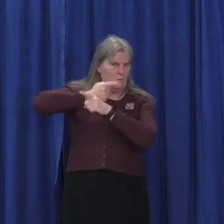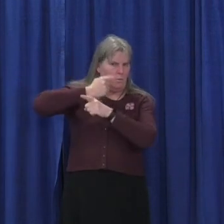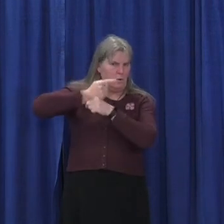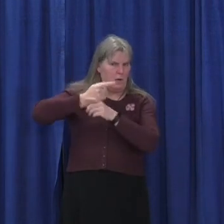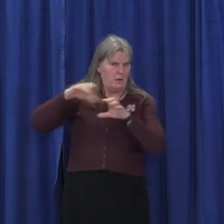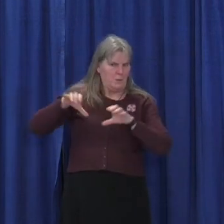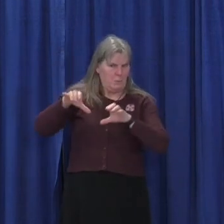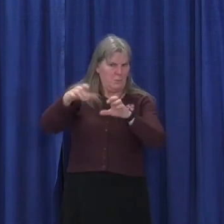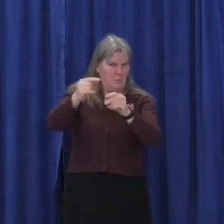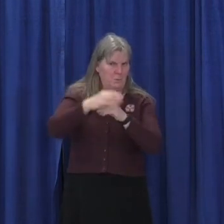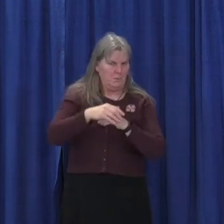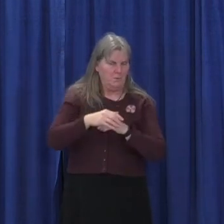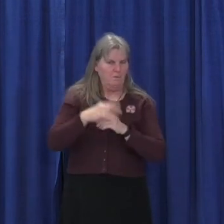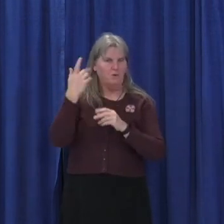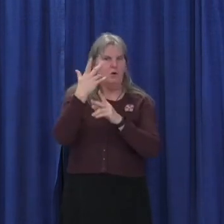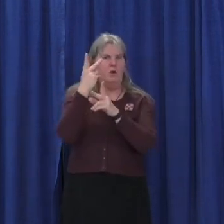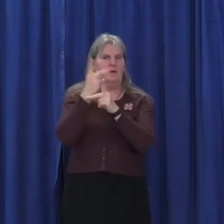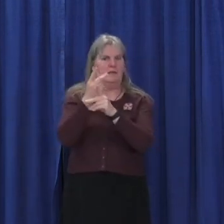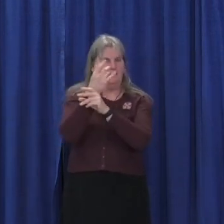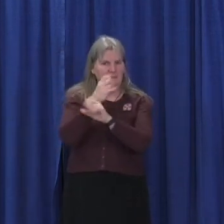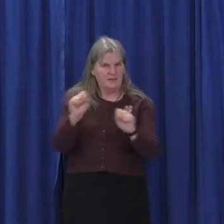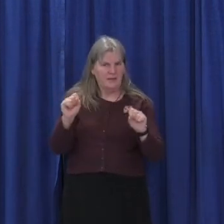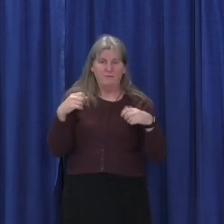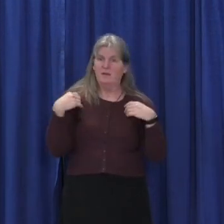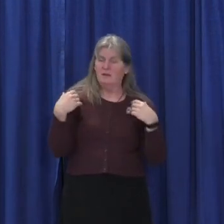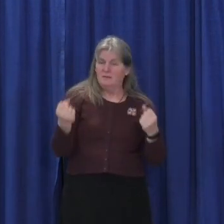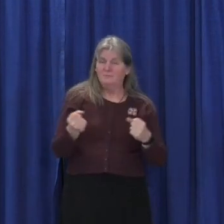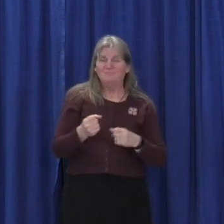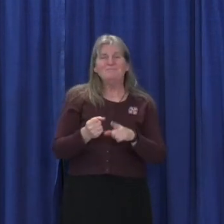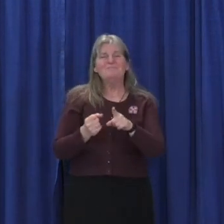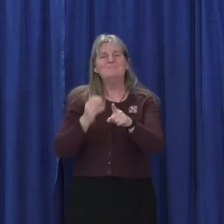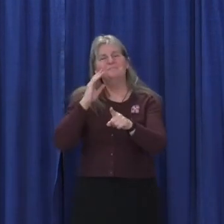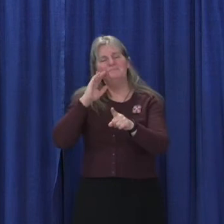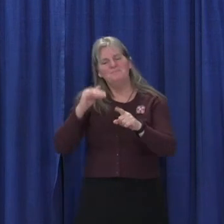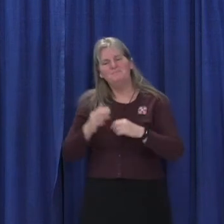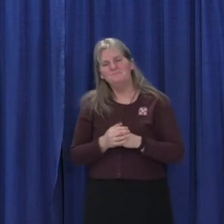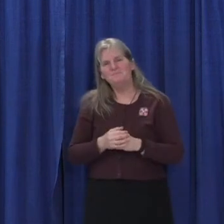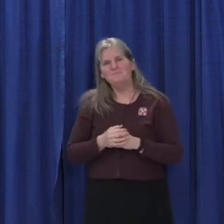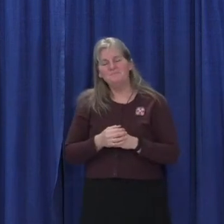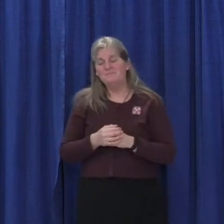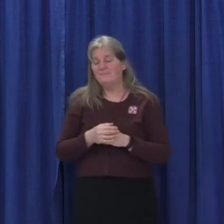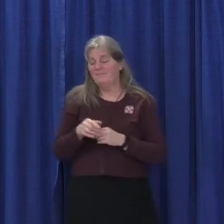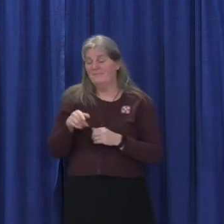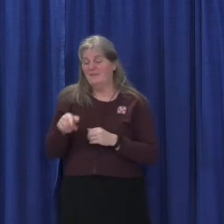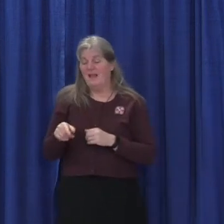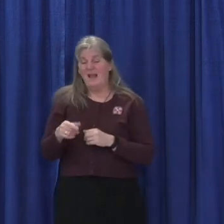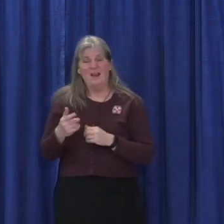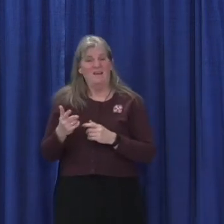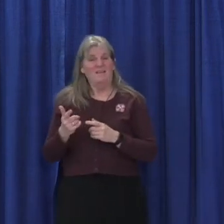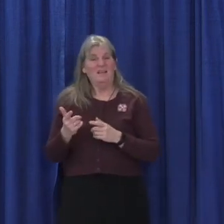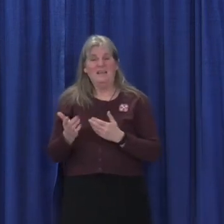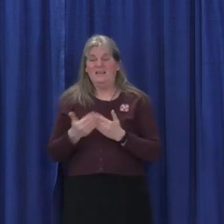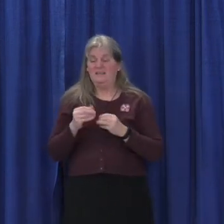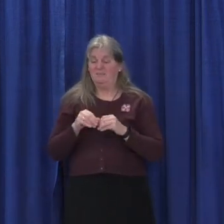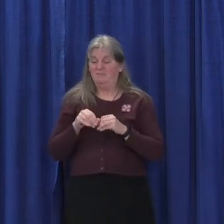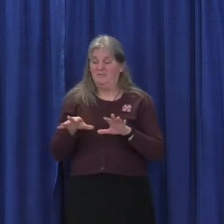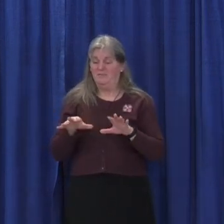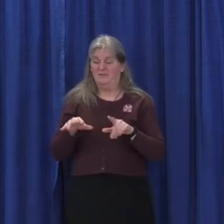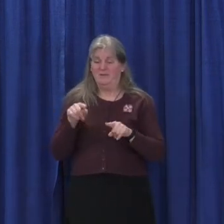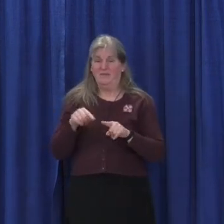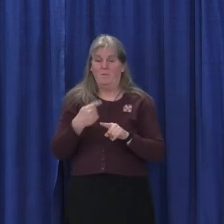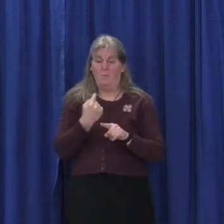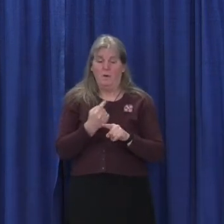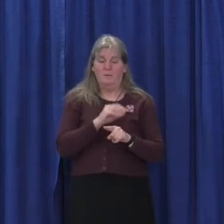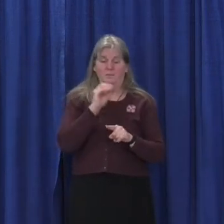keep ourselves as safe and healthy as possible. Listen, with a highly transmissible variant, even if there's a